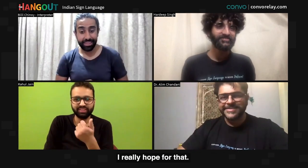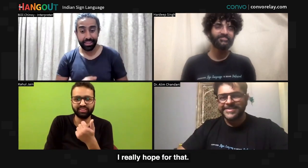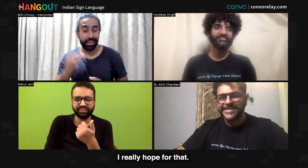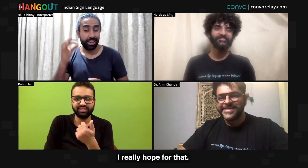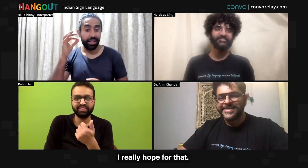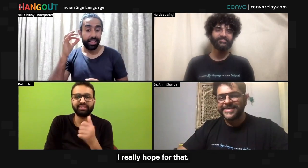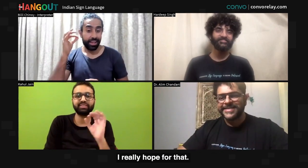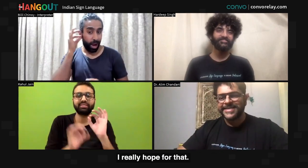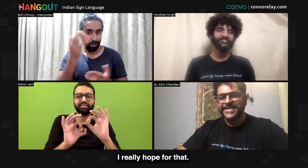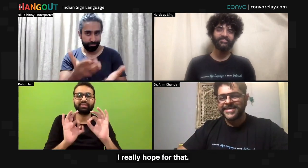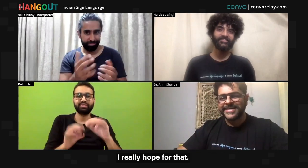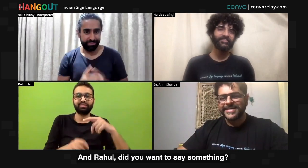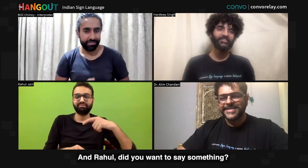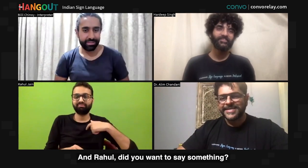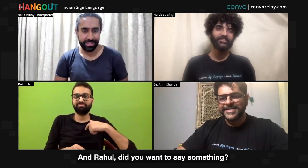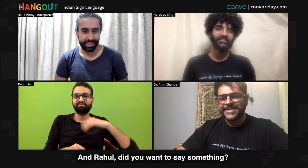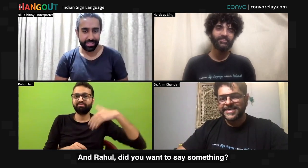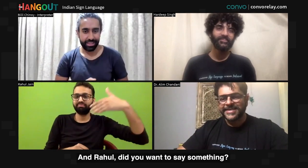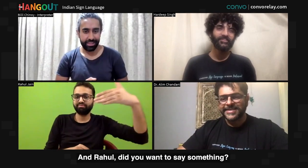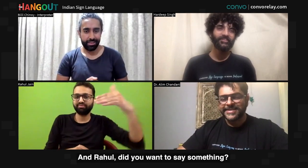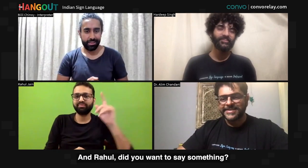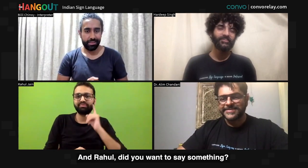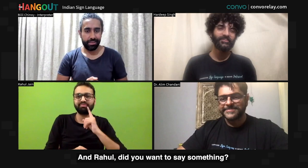really hope for that. And Rahul, did you want to say something?